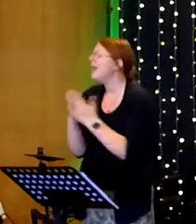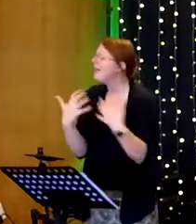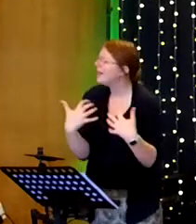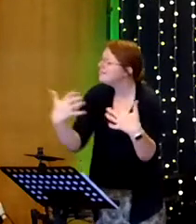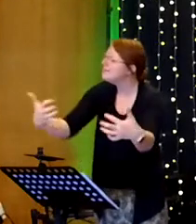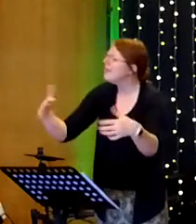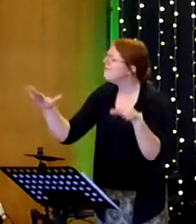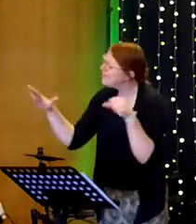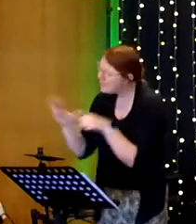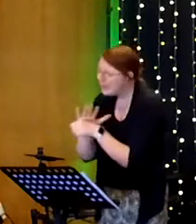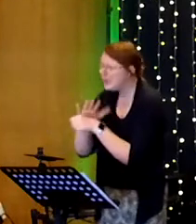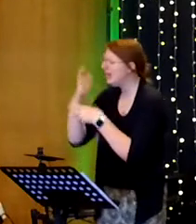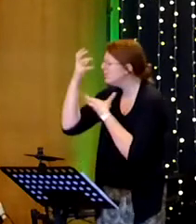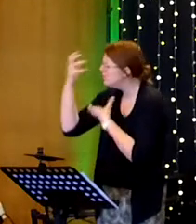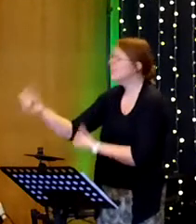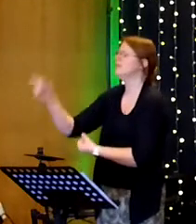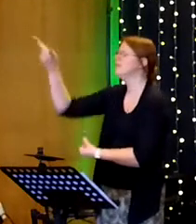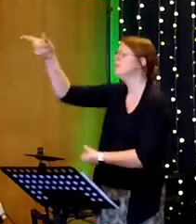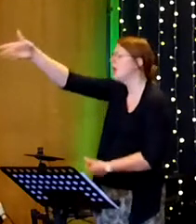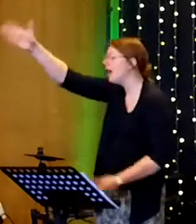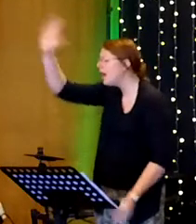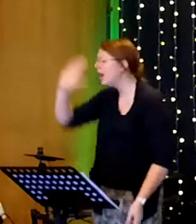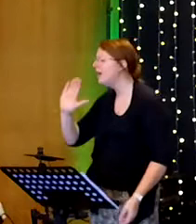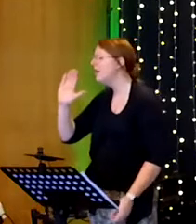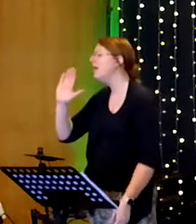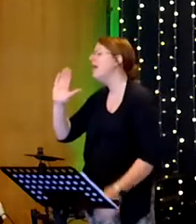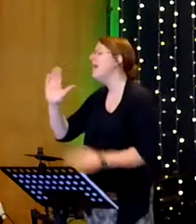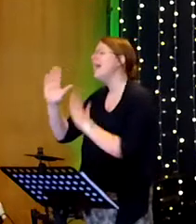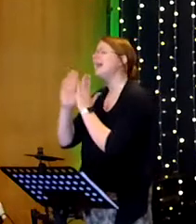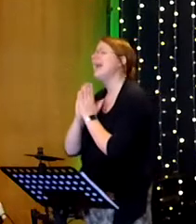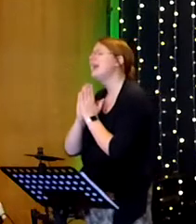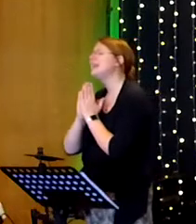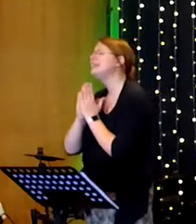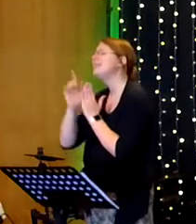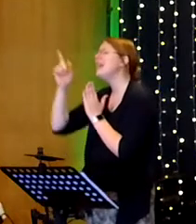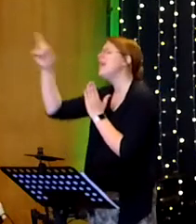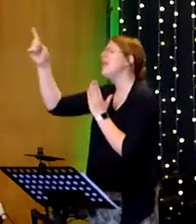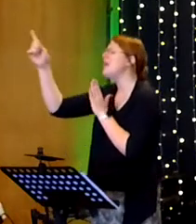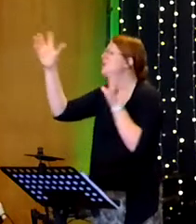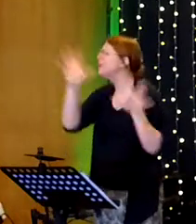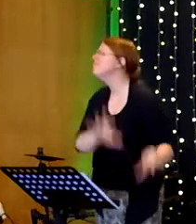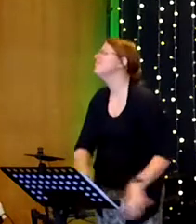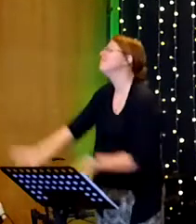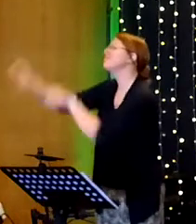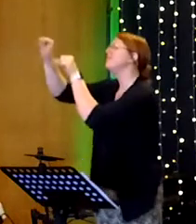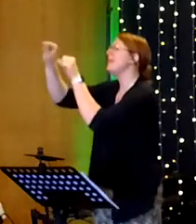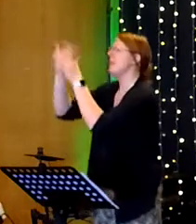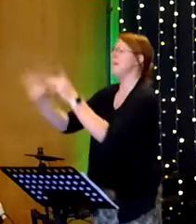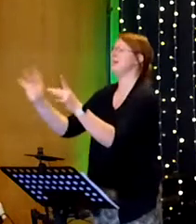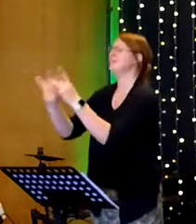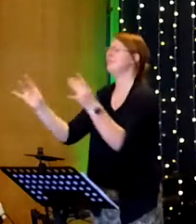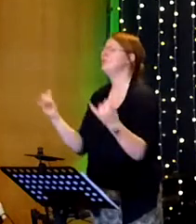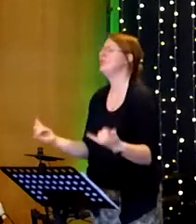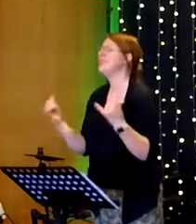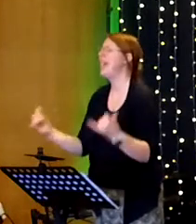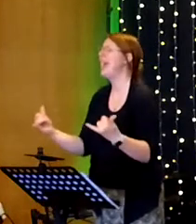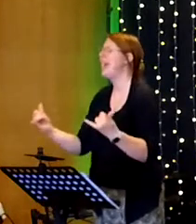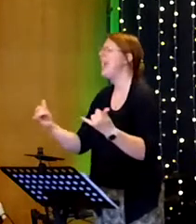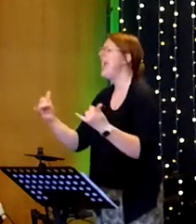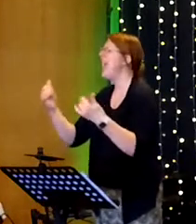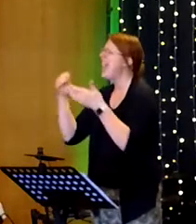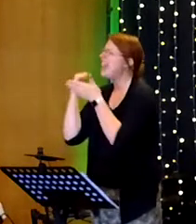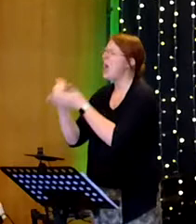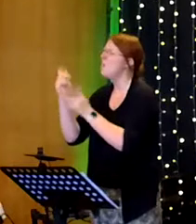And Lord, I ask that you just take this message today and allow it to wash over